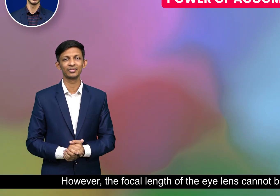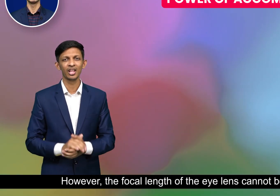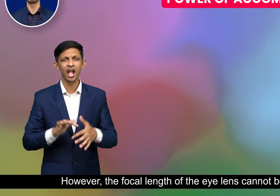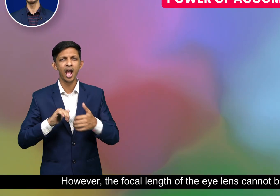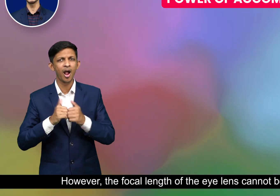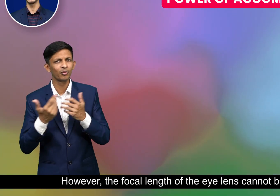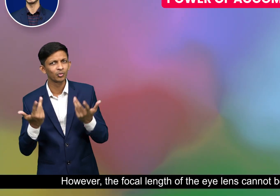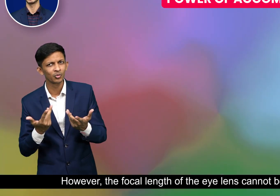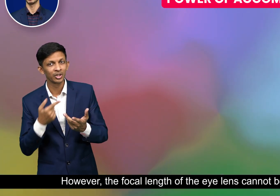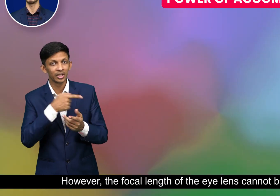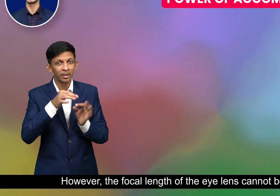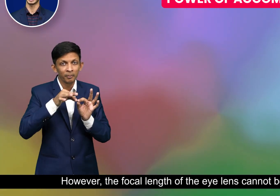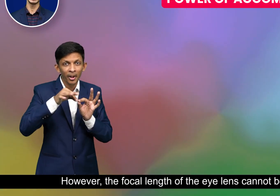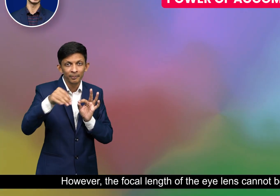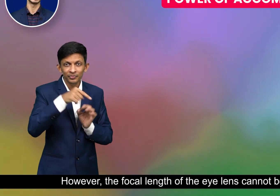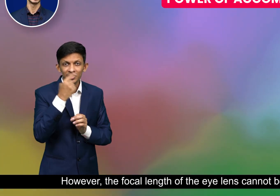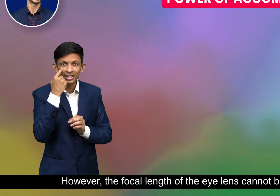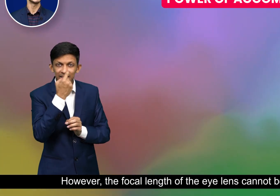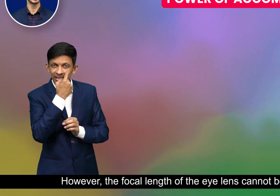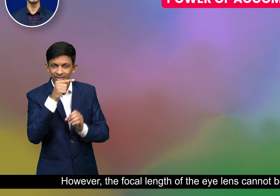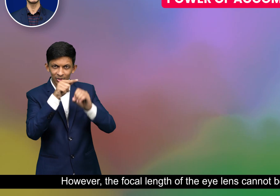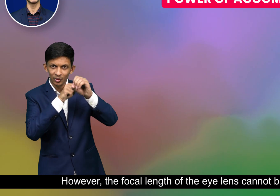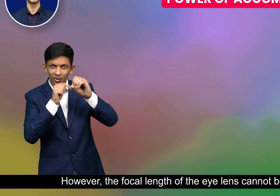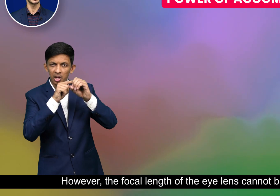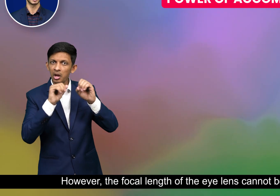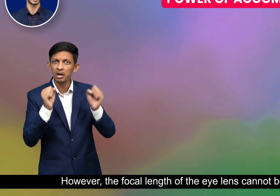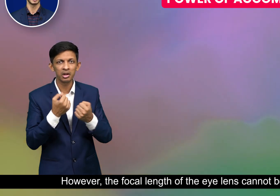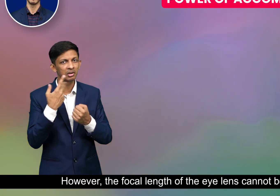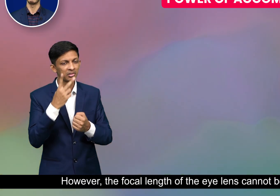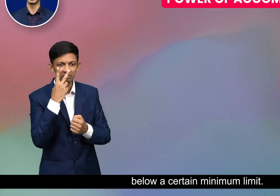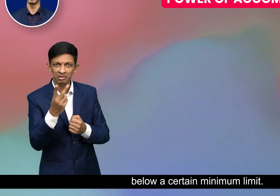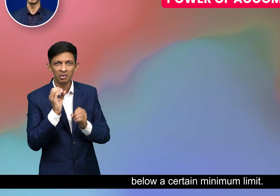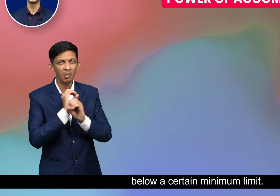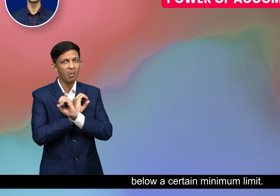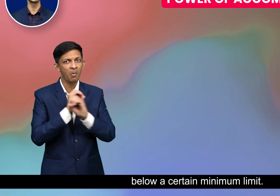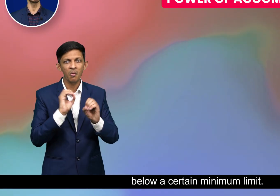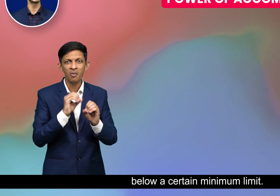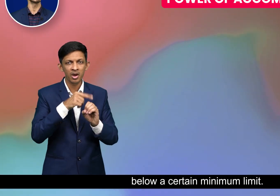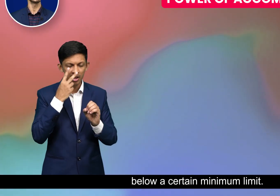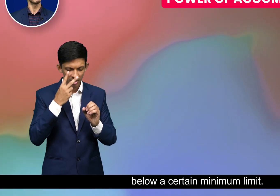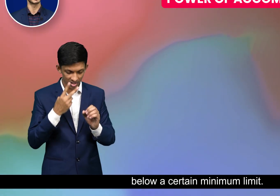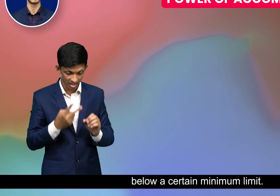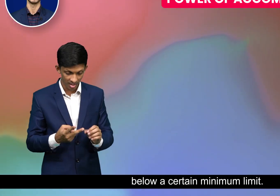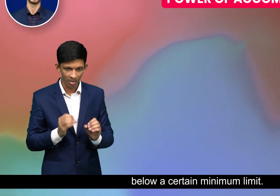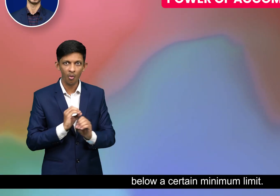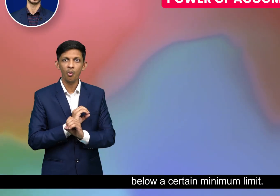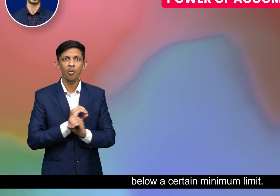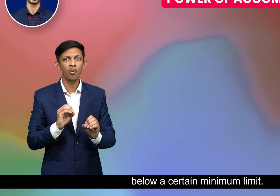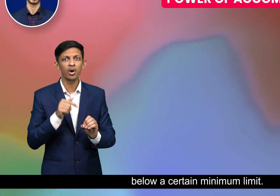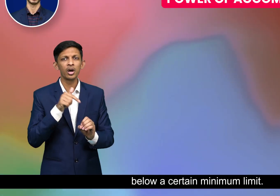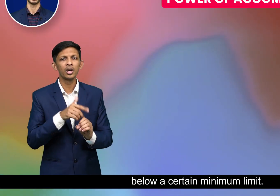However, the focal length of the eye lens cannot be decreased below a certain minimum limit.